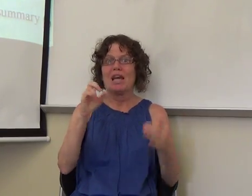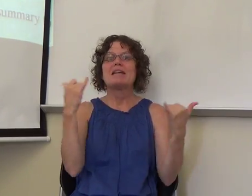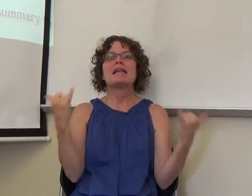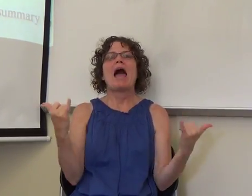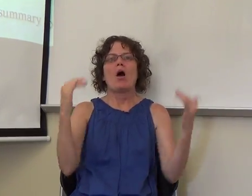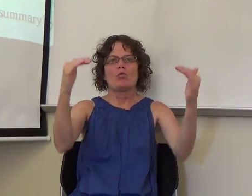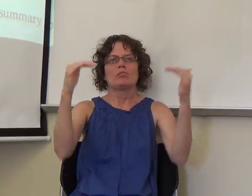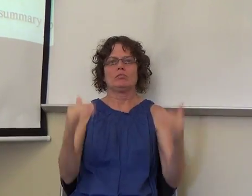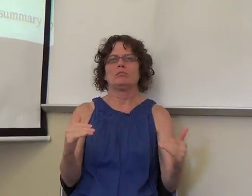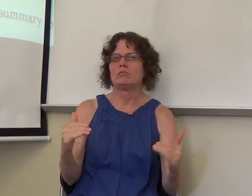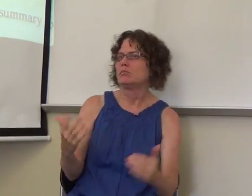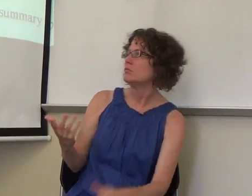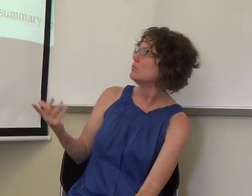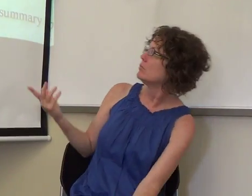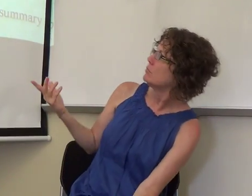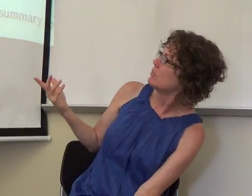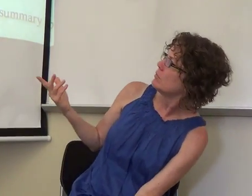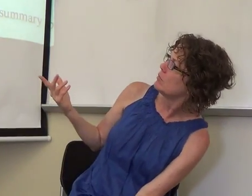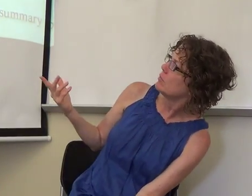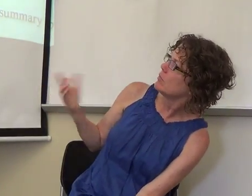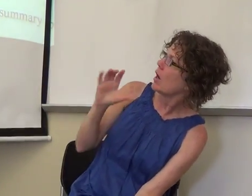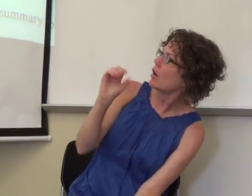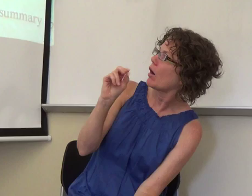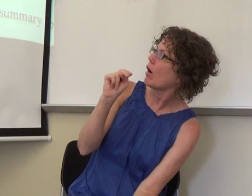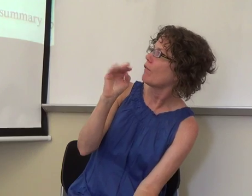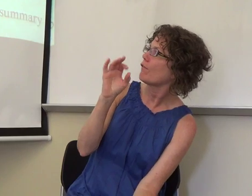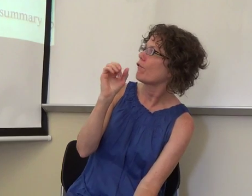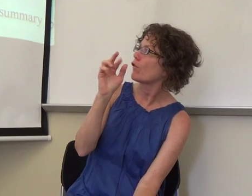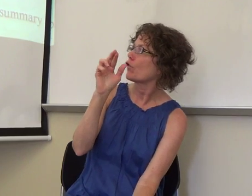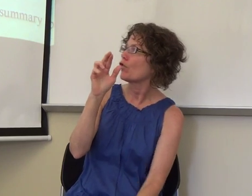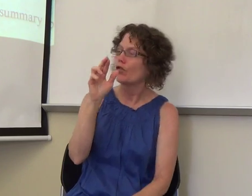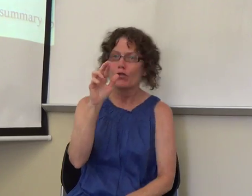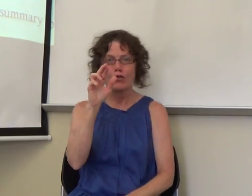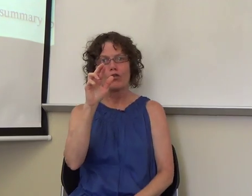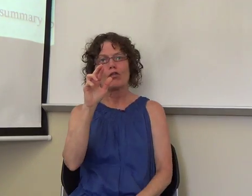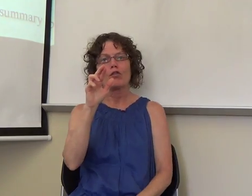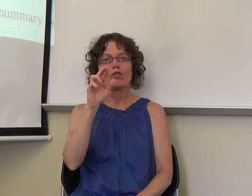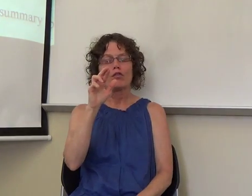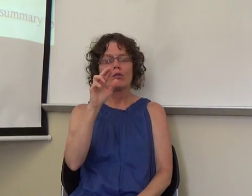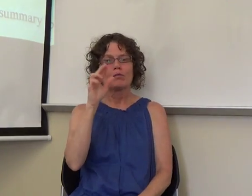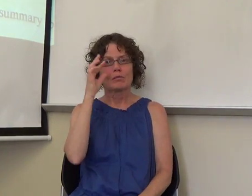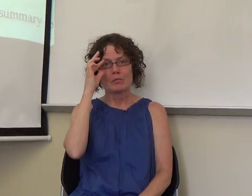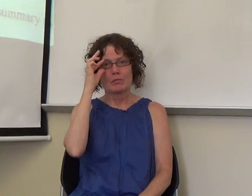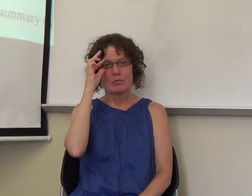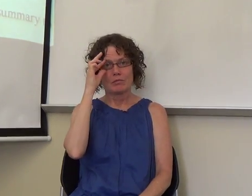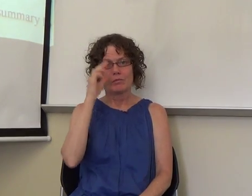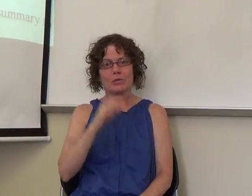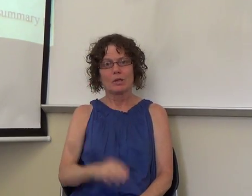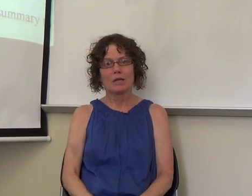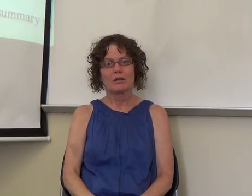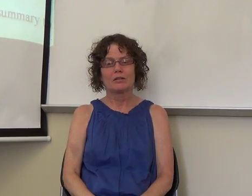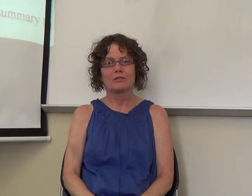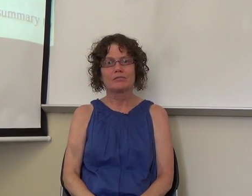All right. What if I say, what if I say to somebody, okay,